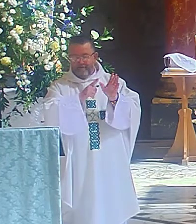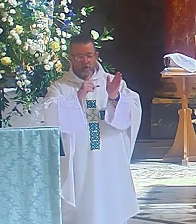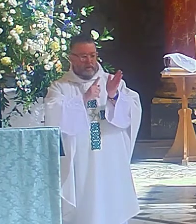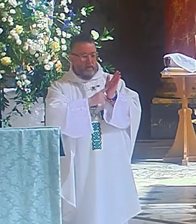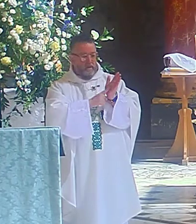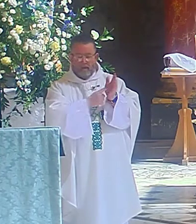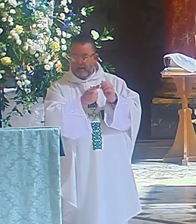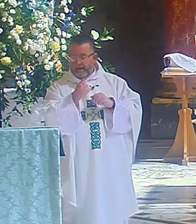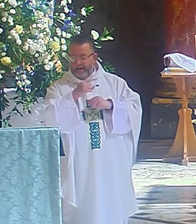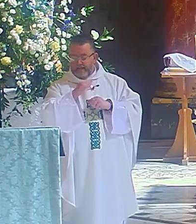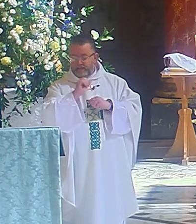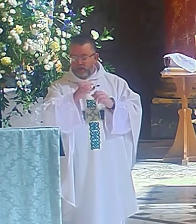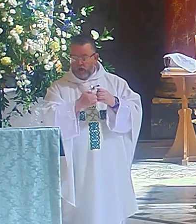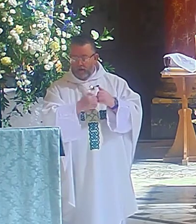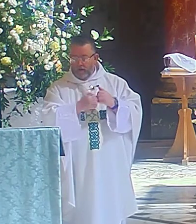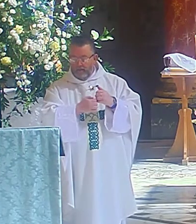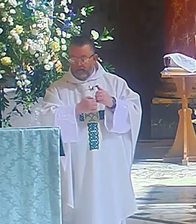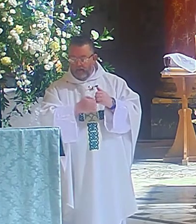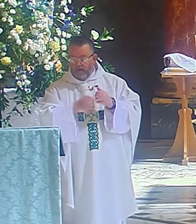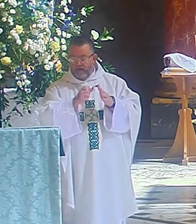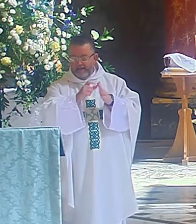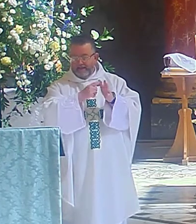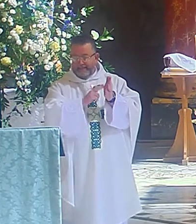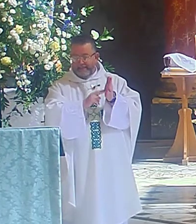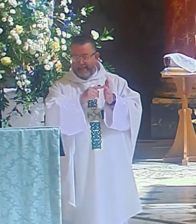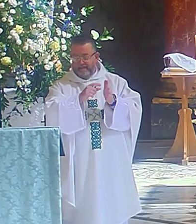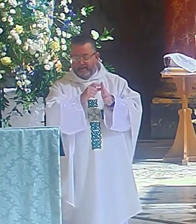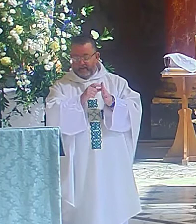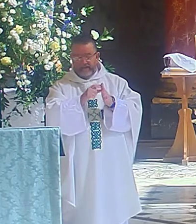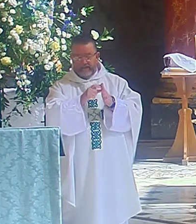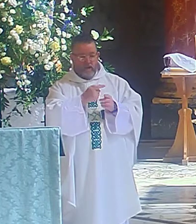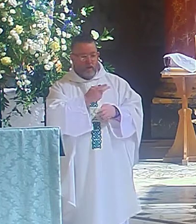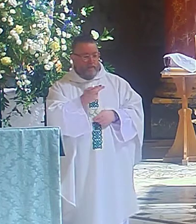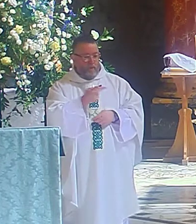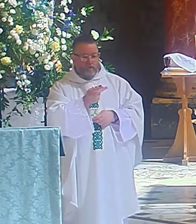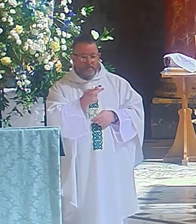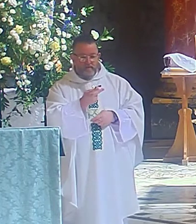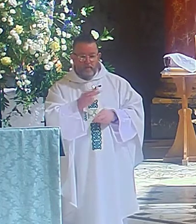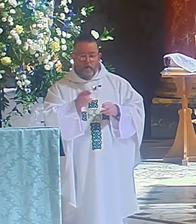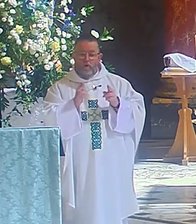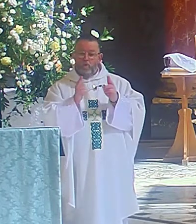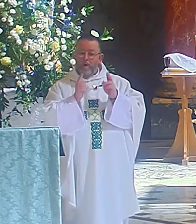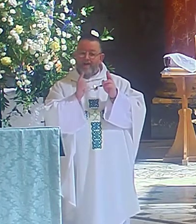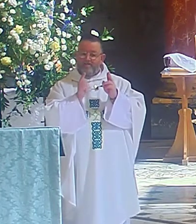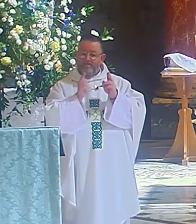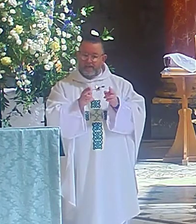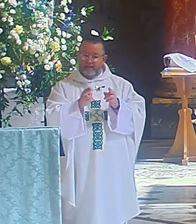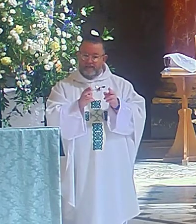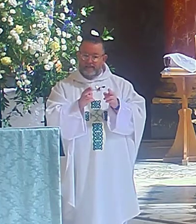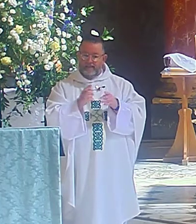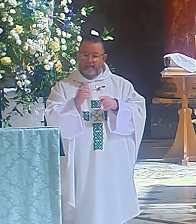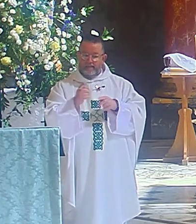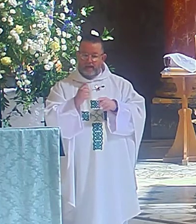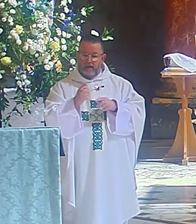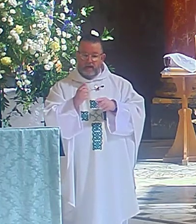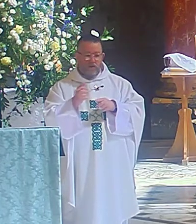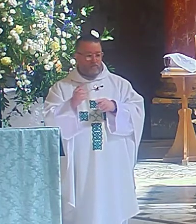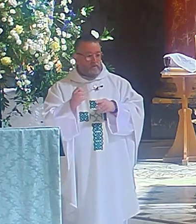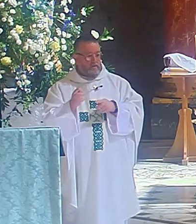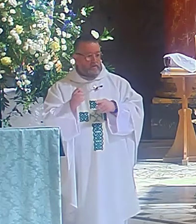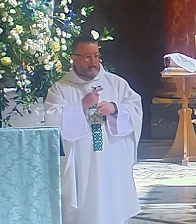Beryl, and her brother, David, both of them who have died